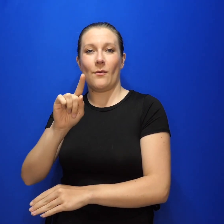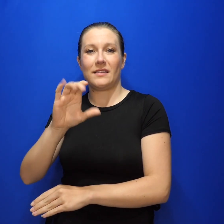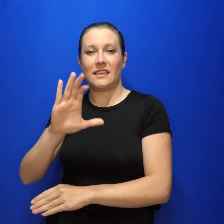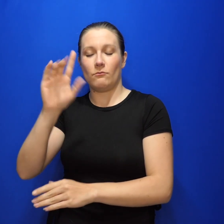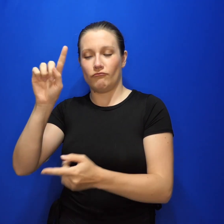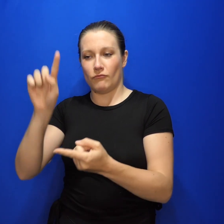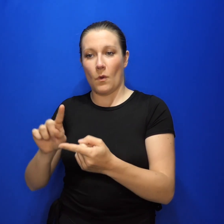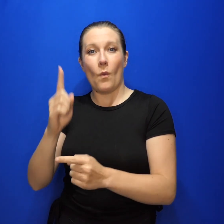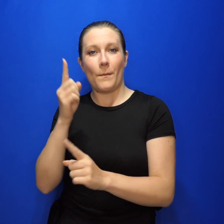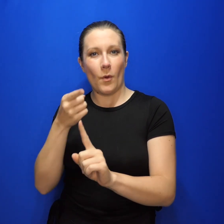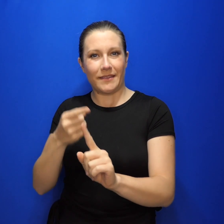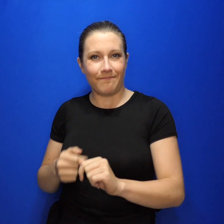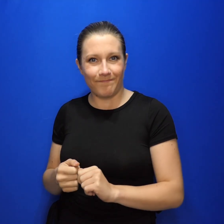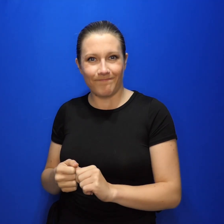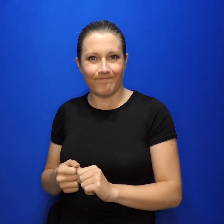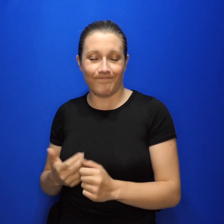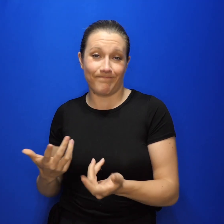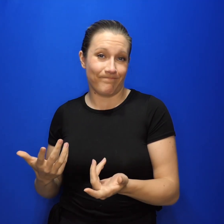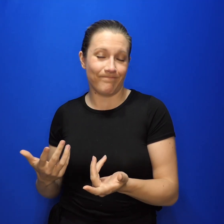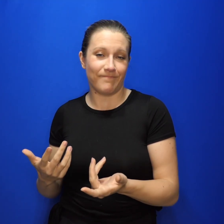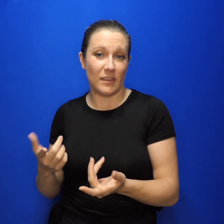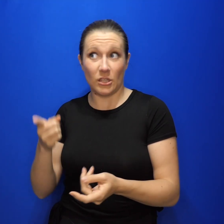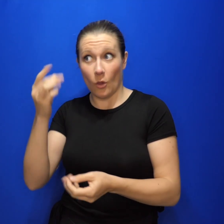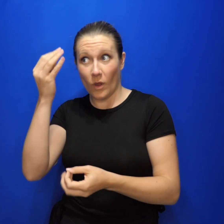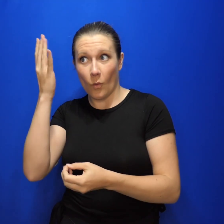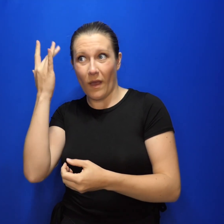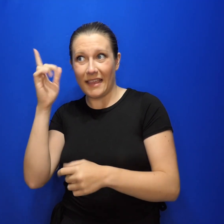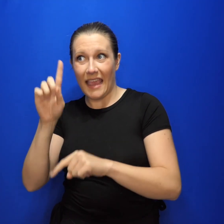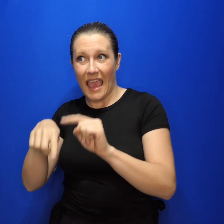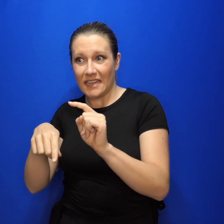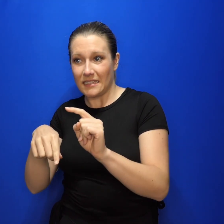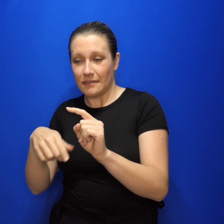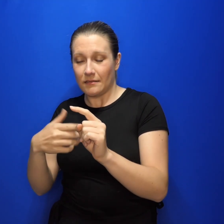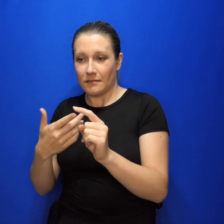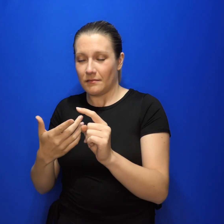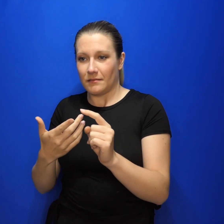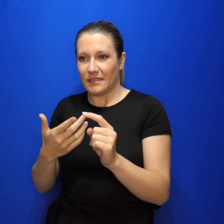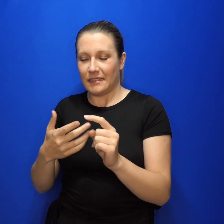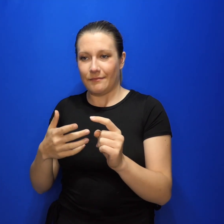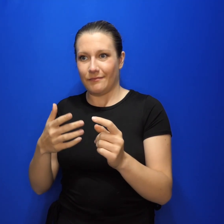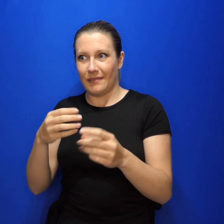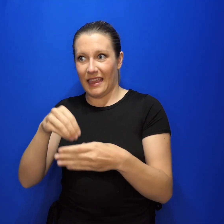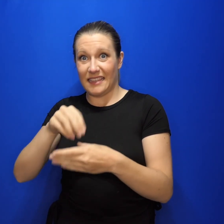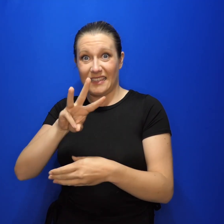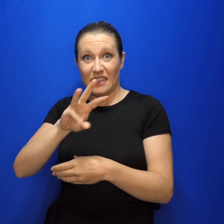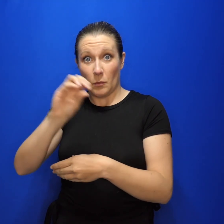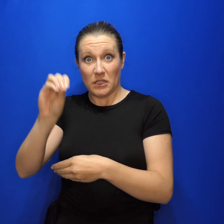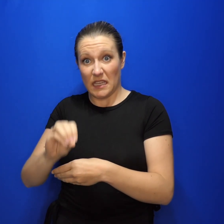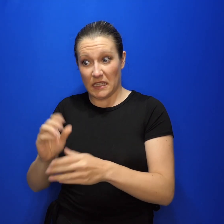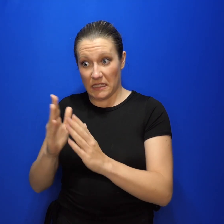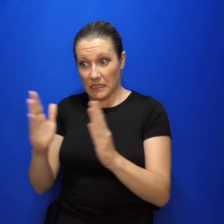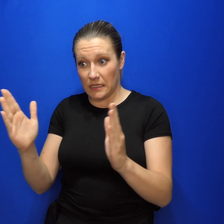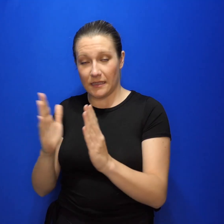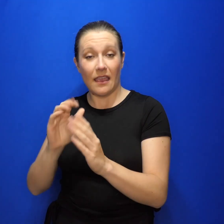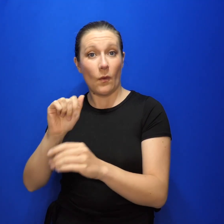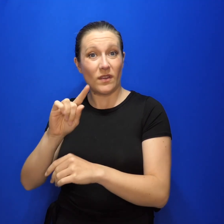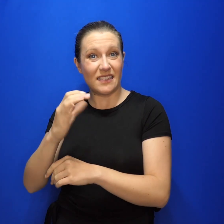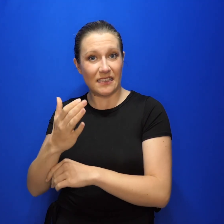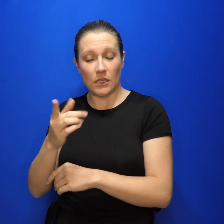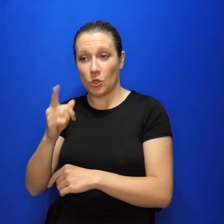does. I think if you wonder why you can't get into the sixes and you're not pre-bolusing meals, that's probably a